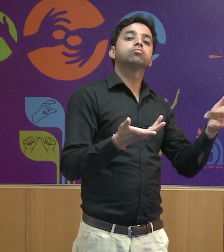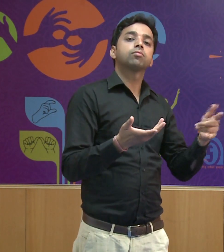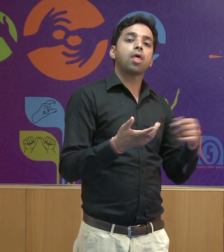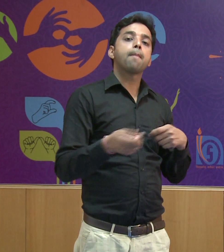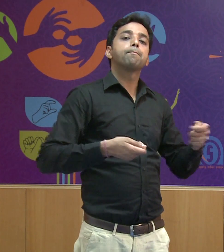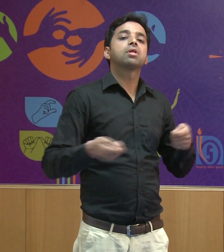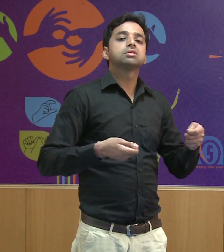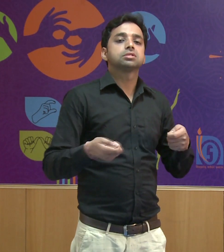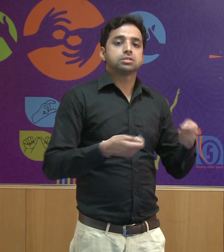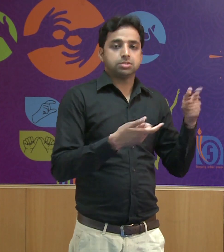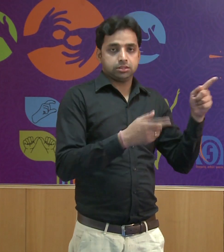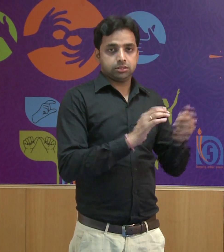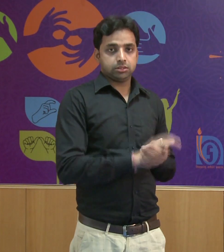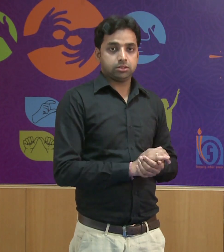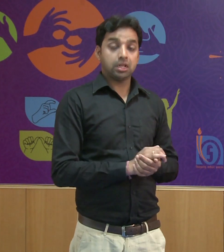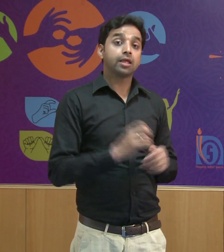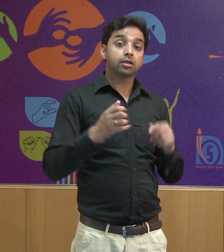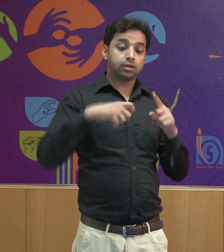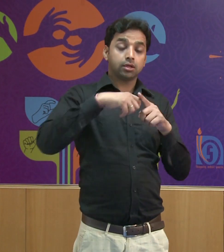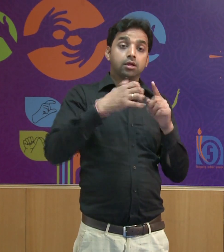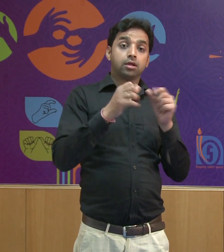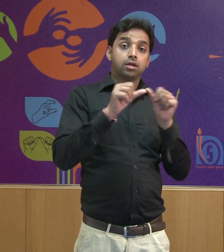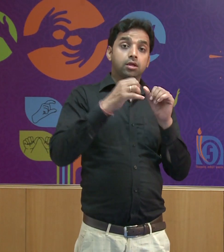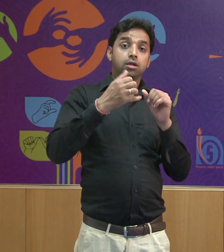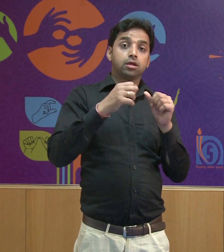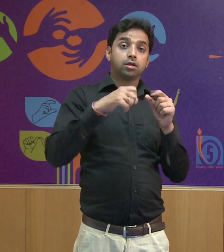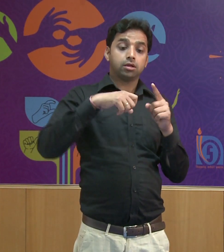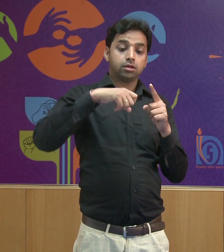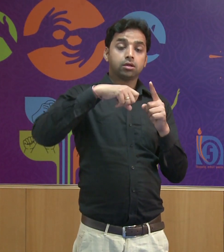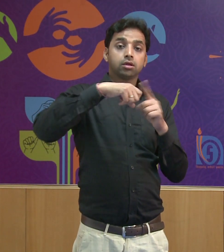like from Kashi in Varanasi,